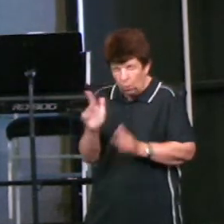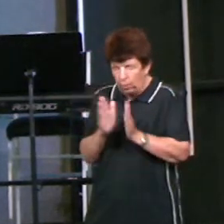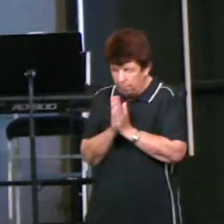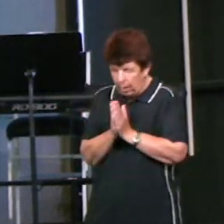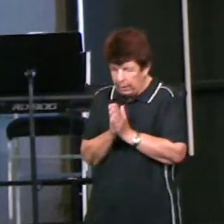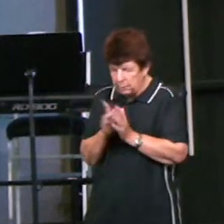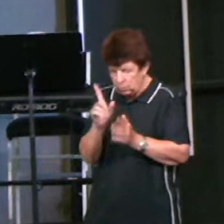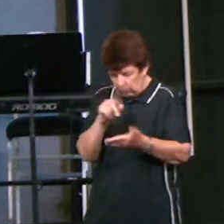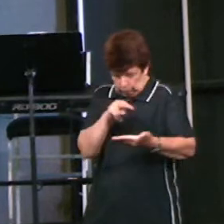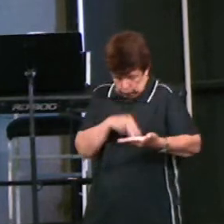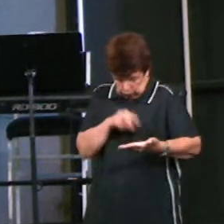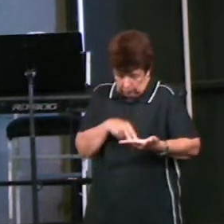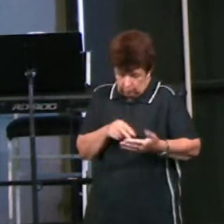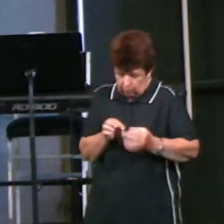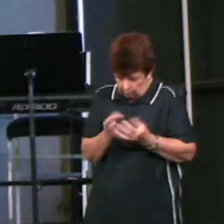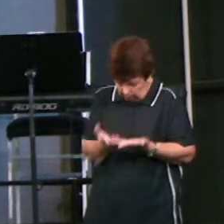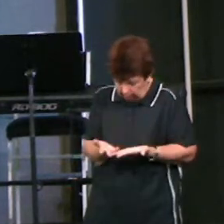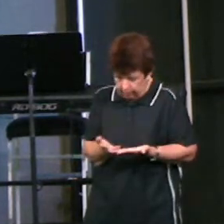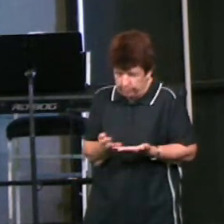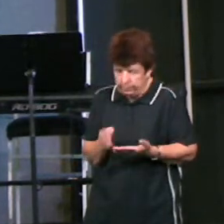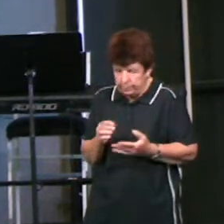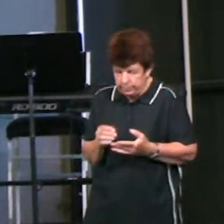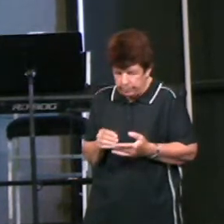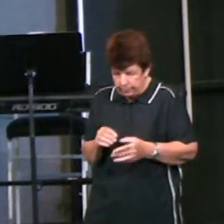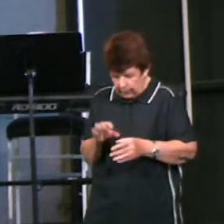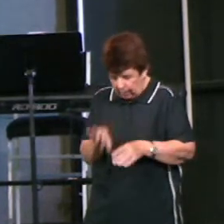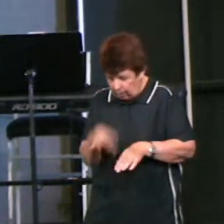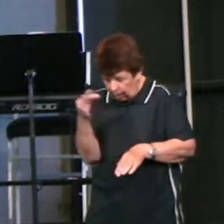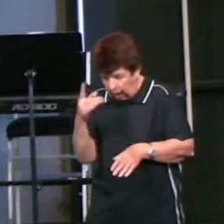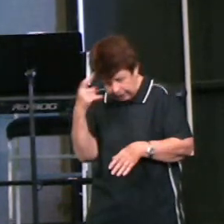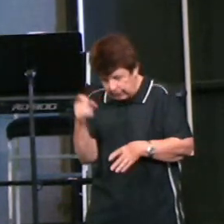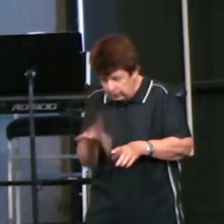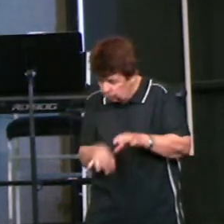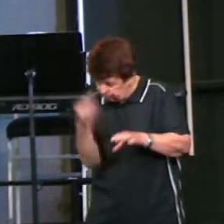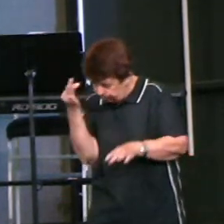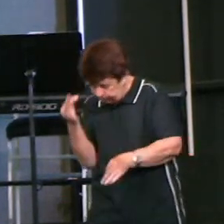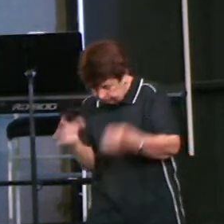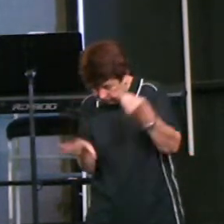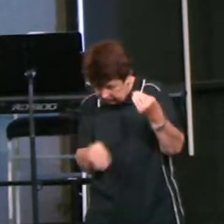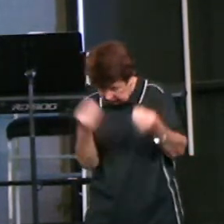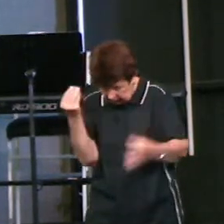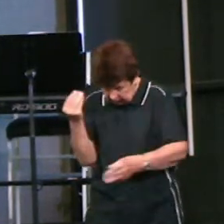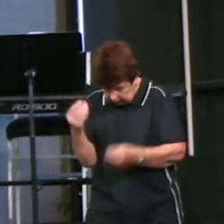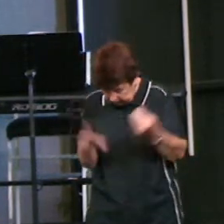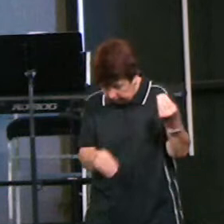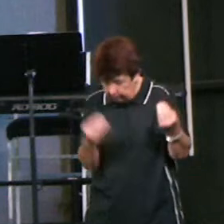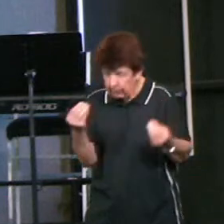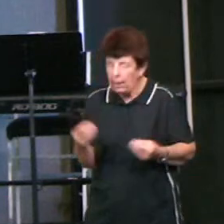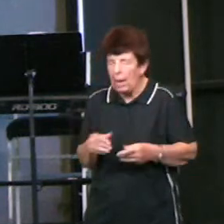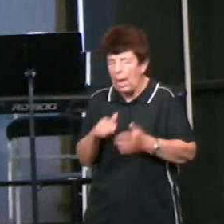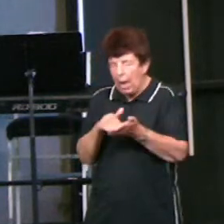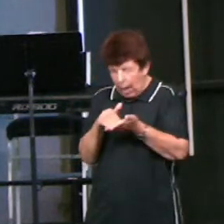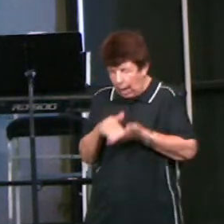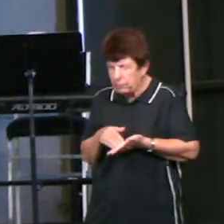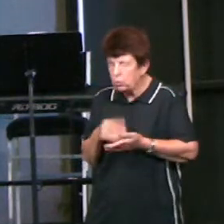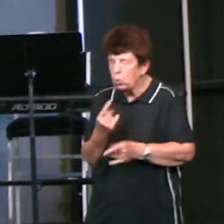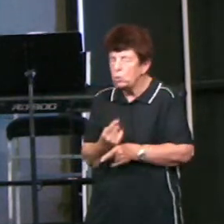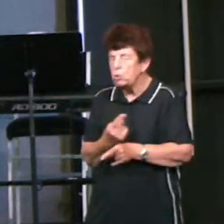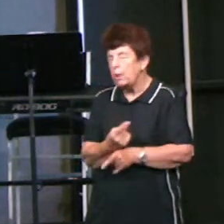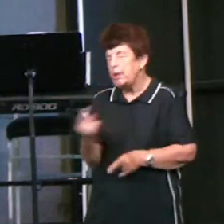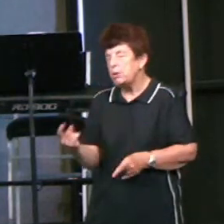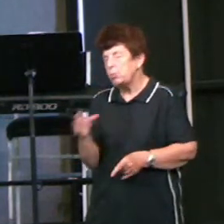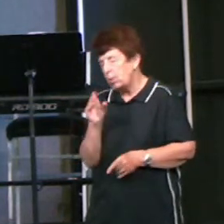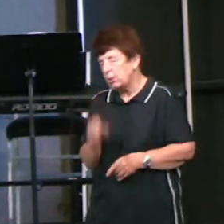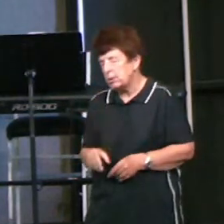now that as we read through your word, as we unpack these ideas, Lord, would you be speaking to each of us individually? Would you be speaking to